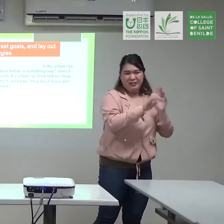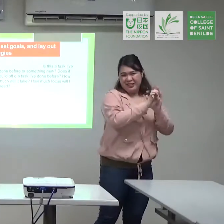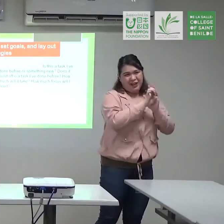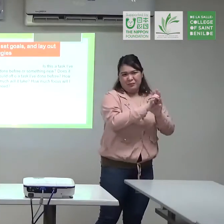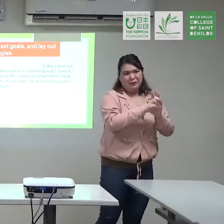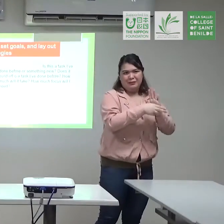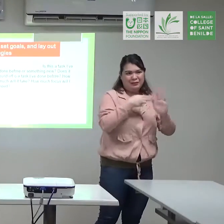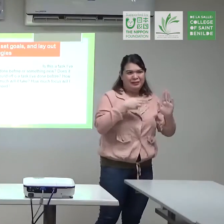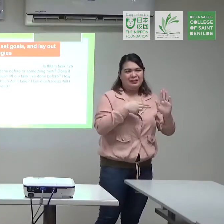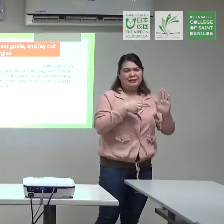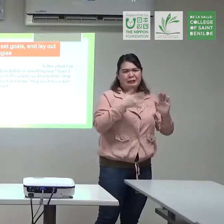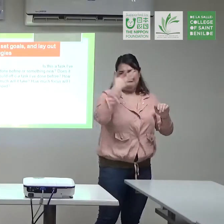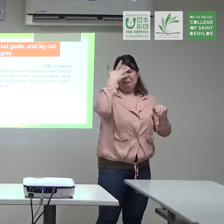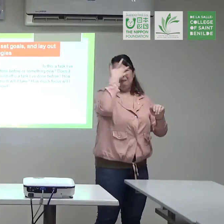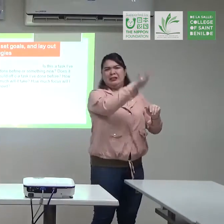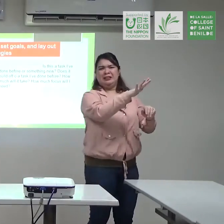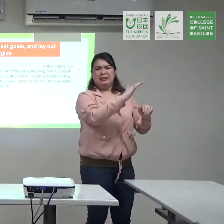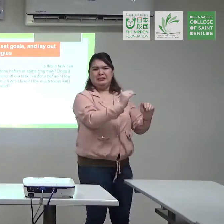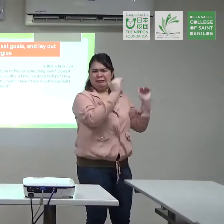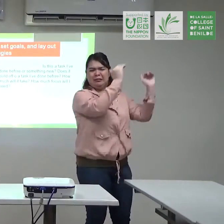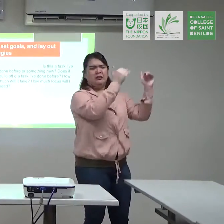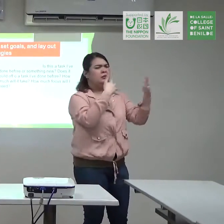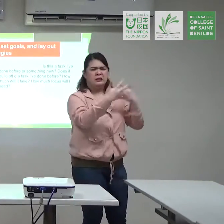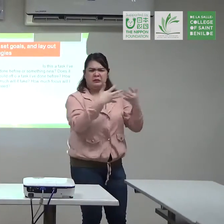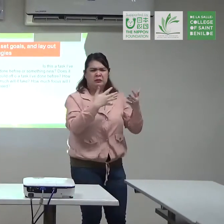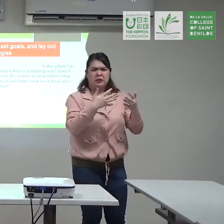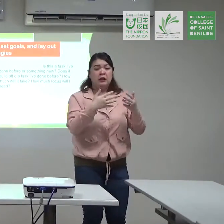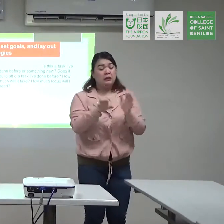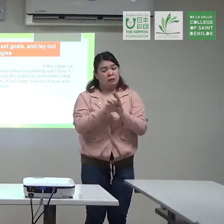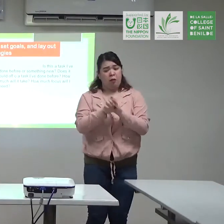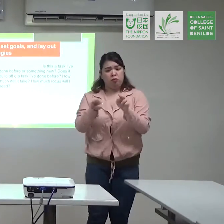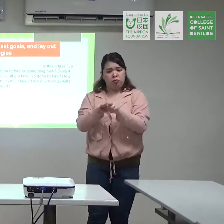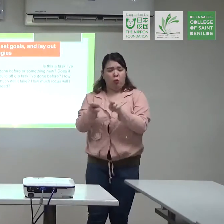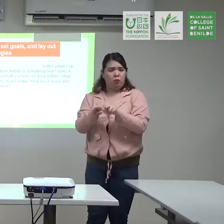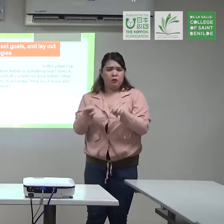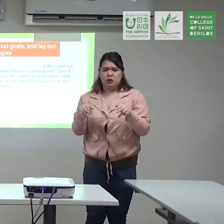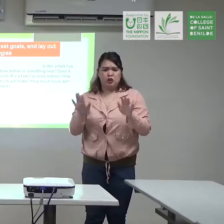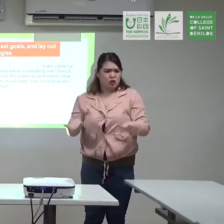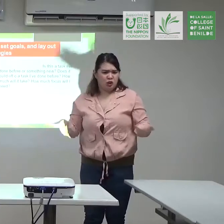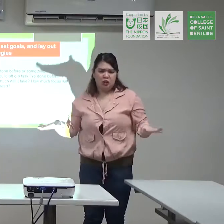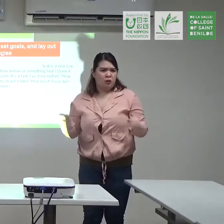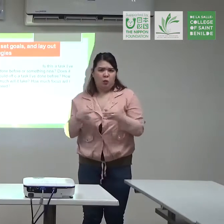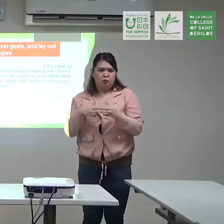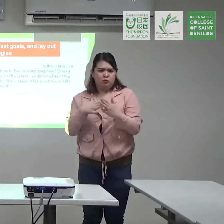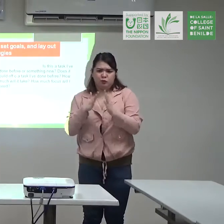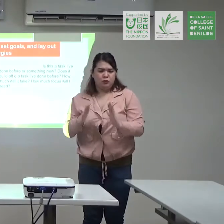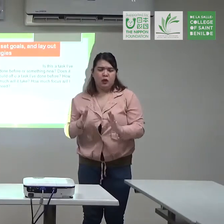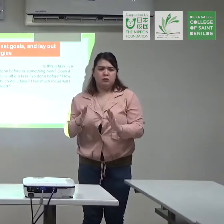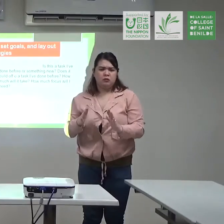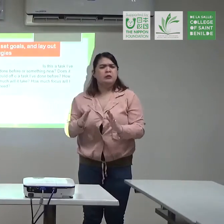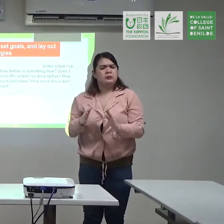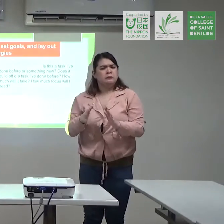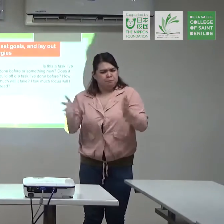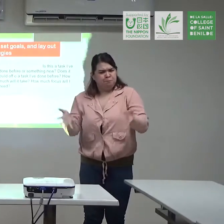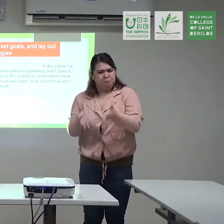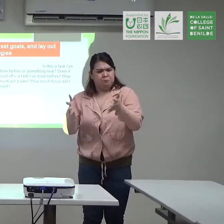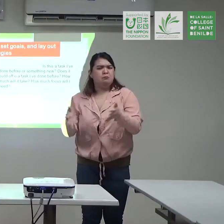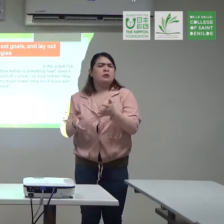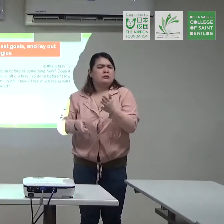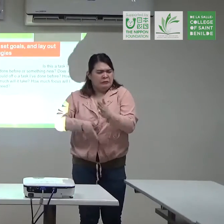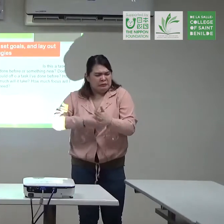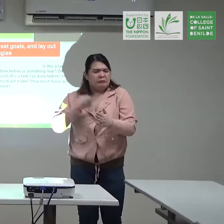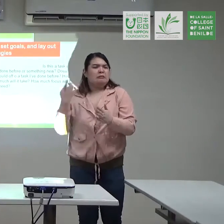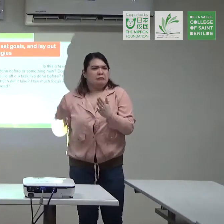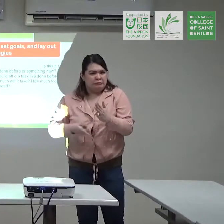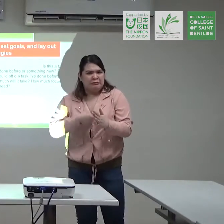mga geniuses. The normal children, the normal students, we really seldom